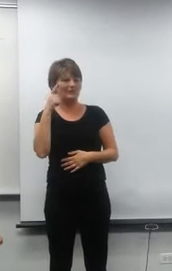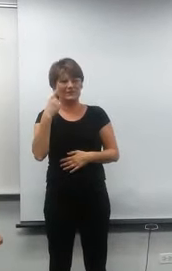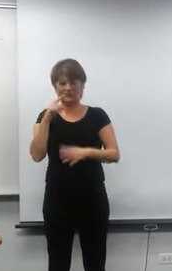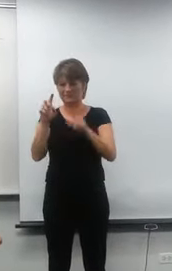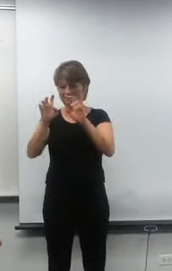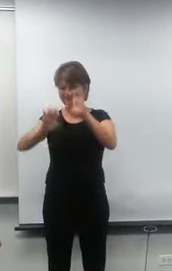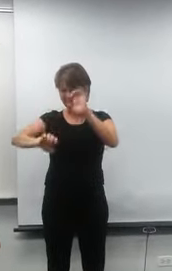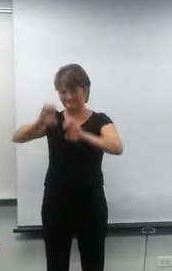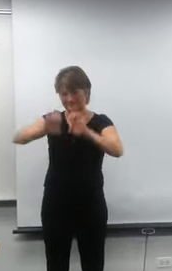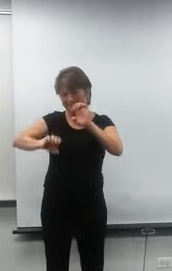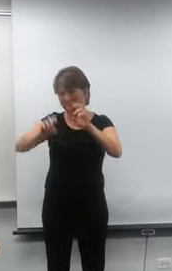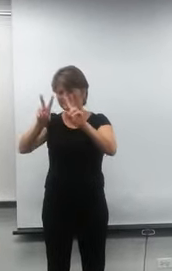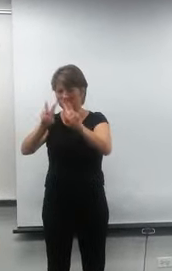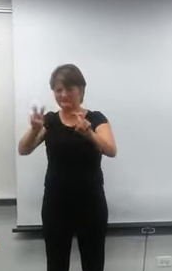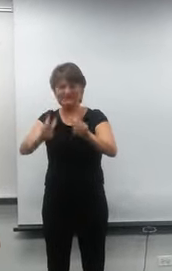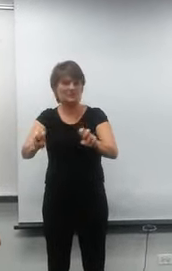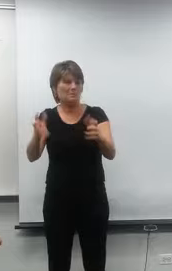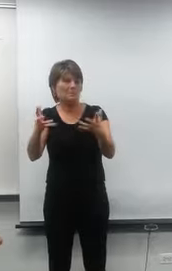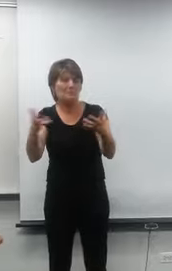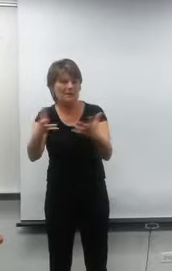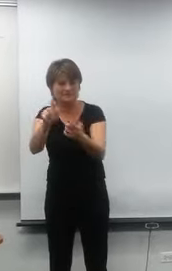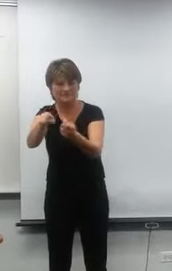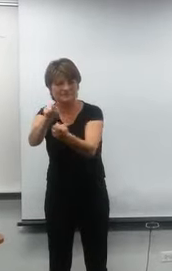2, the evaluations,